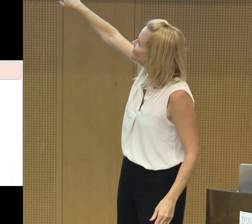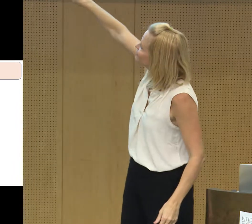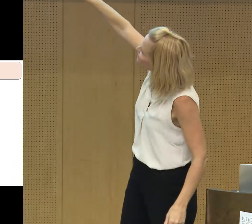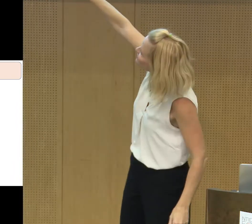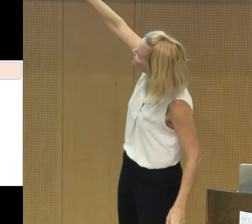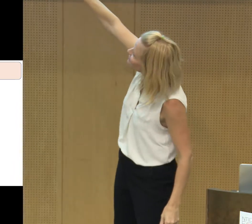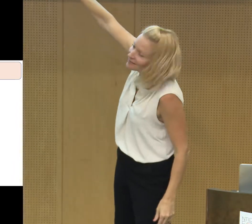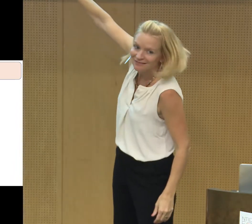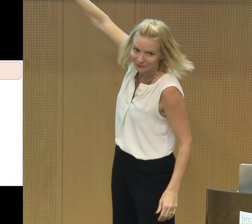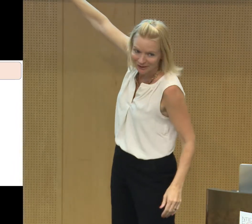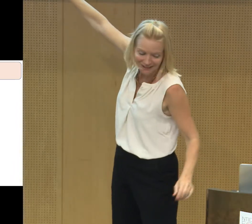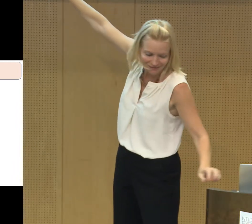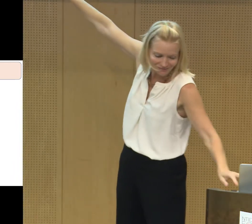signers.